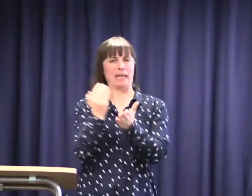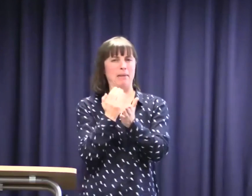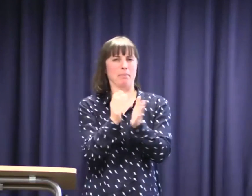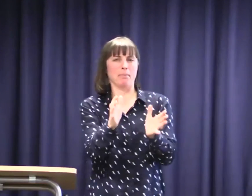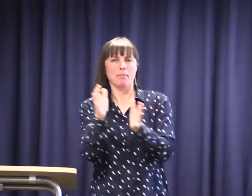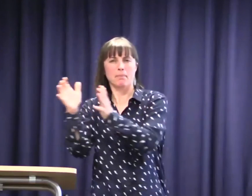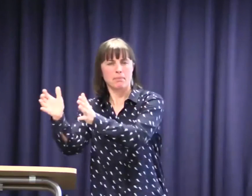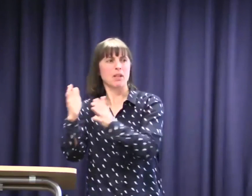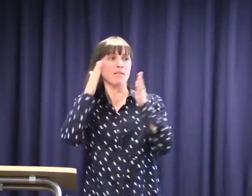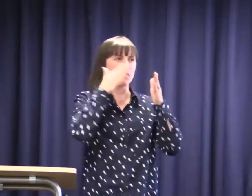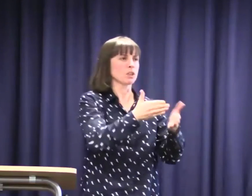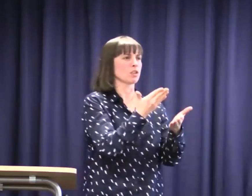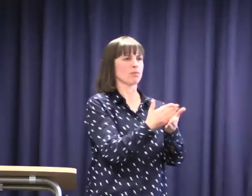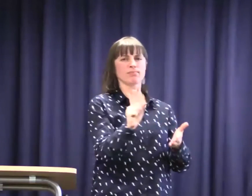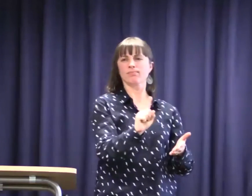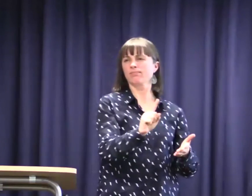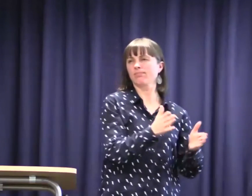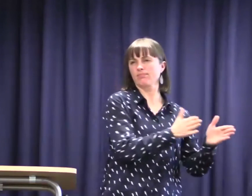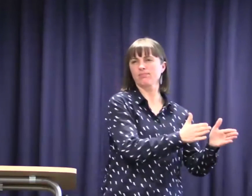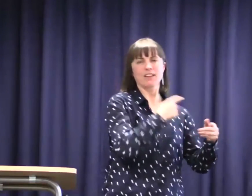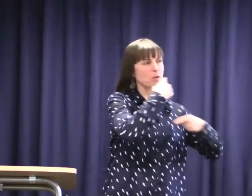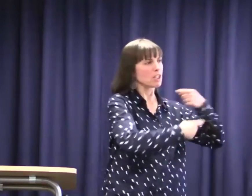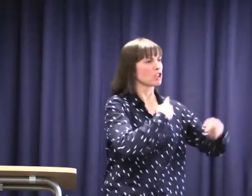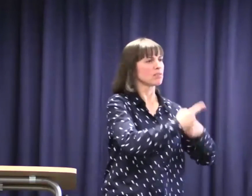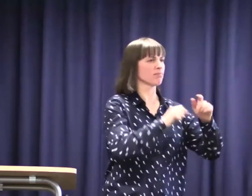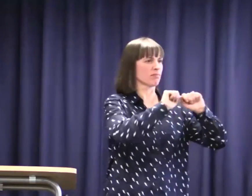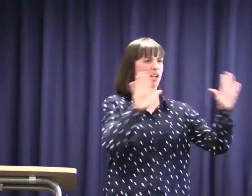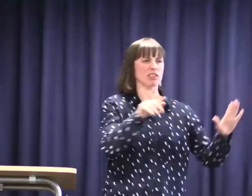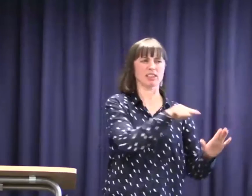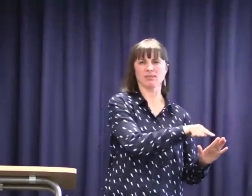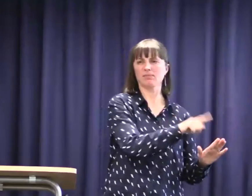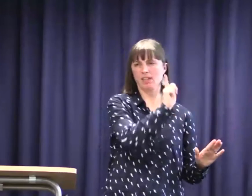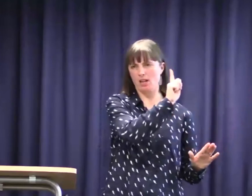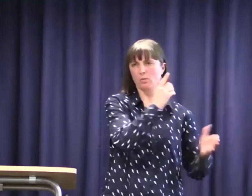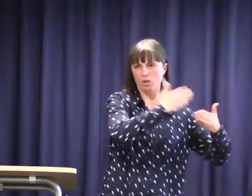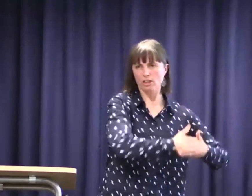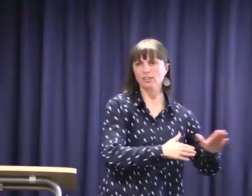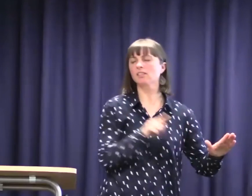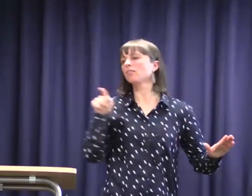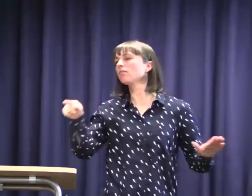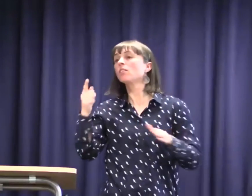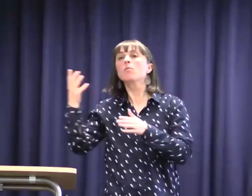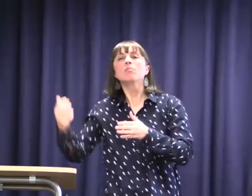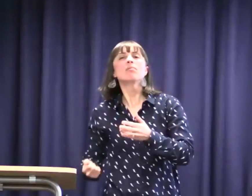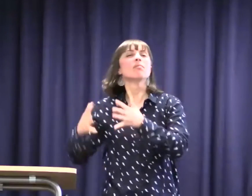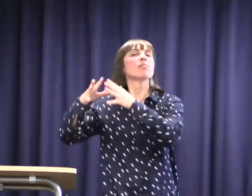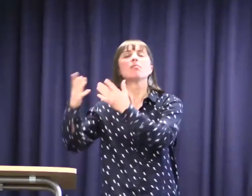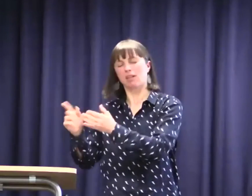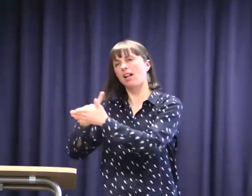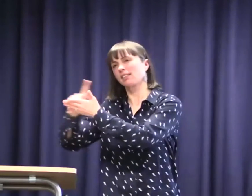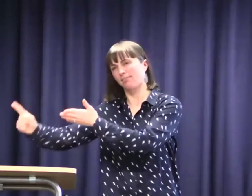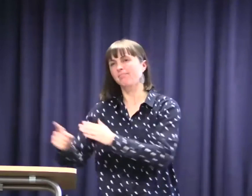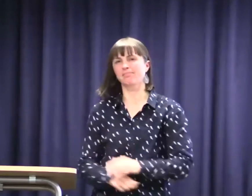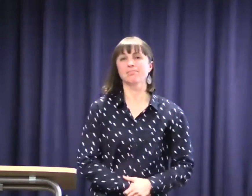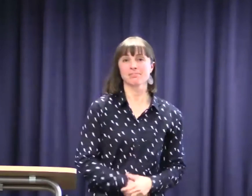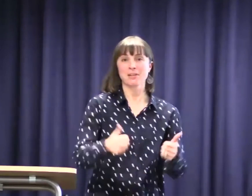issues. There will be an opportunity at a meeting hosted by ASLIA-VIC on the 4th of August. This is more an opportunity